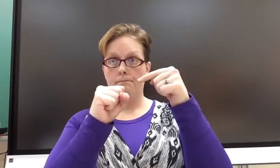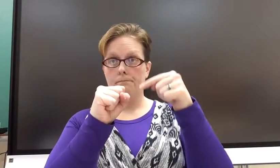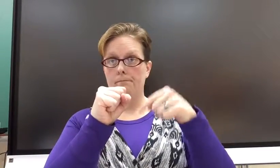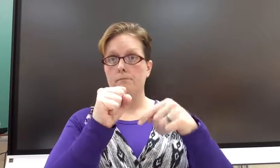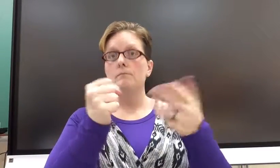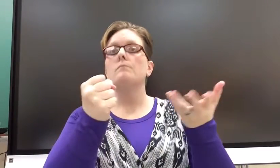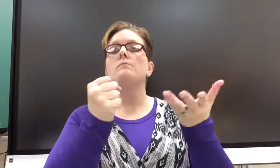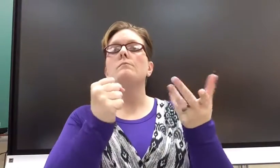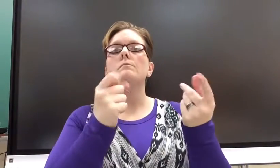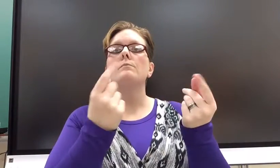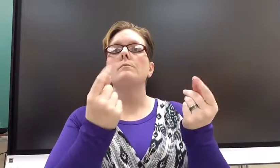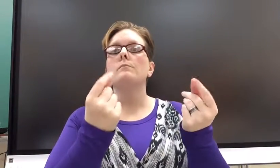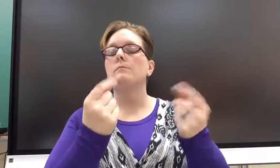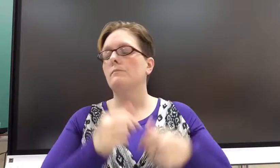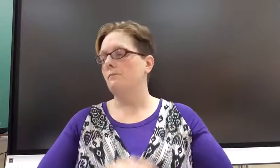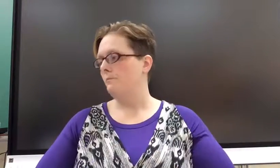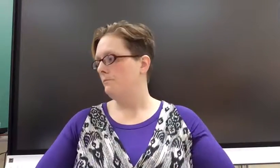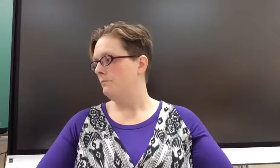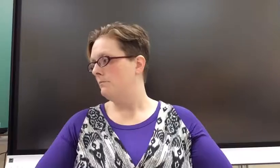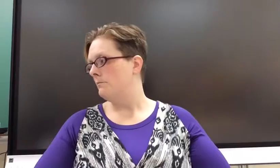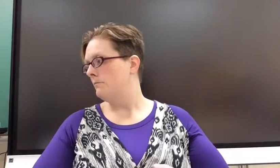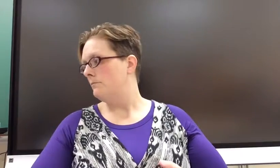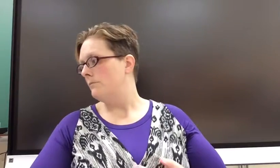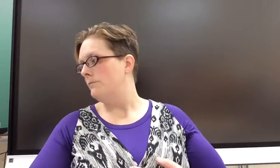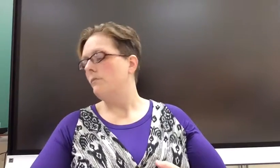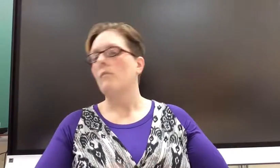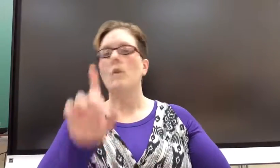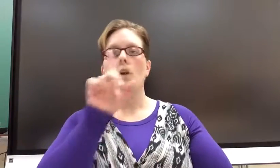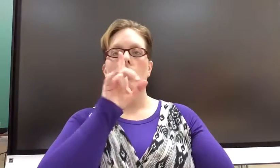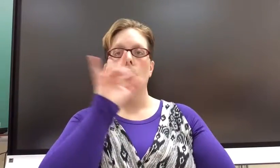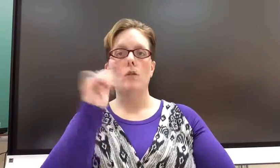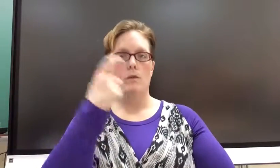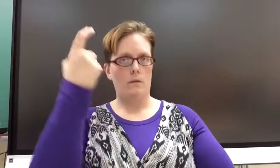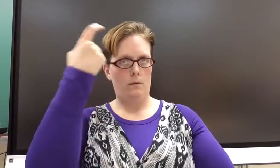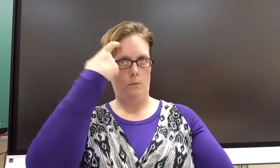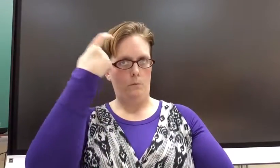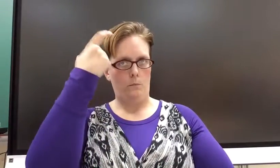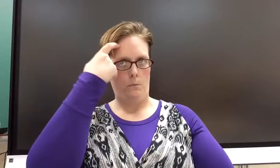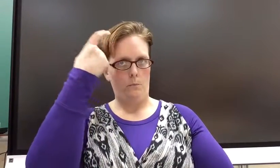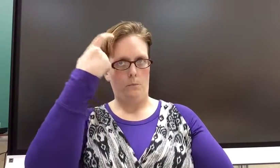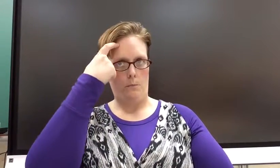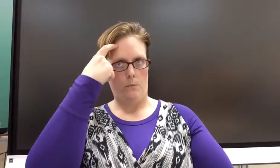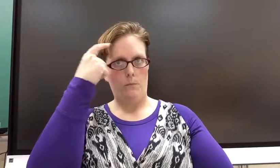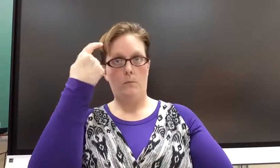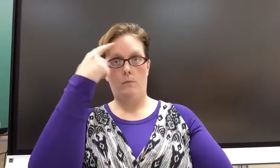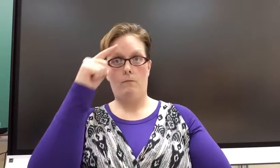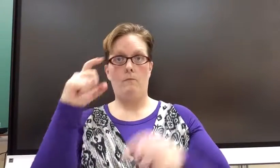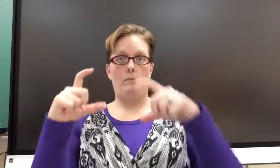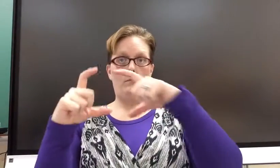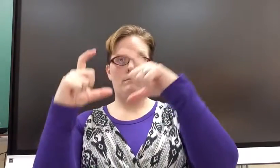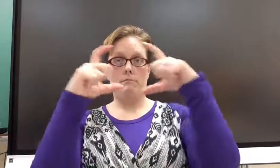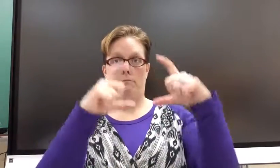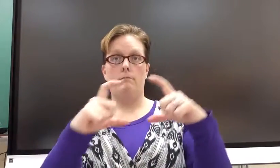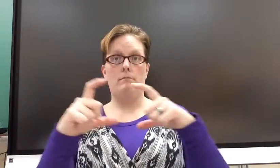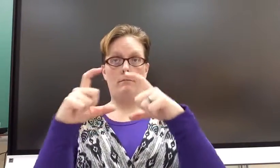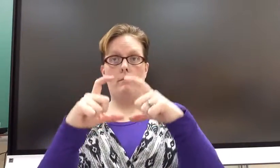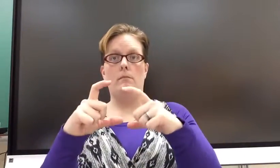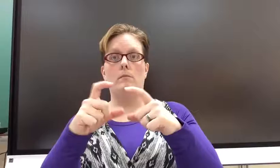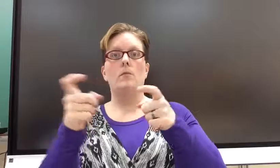Inside the cell is called the nucleus. What does the nucleus do? It looks like the brain or the control center for